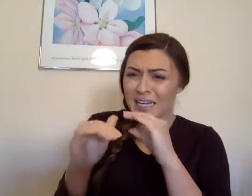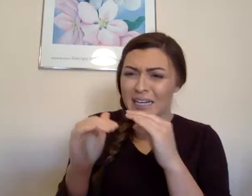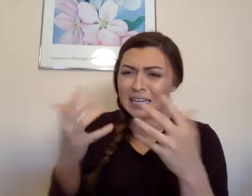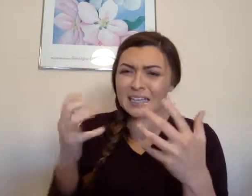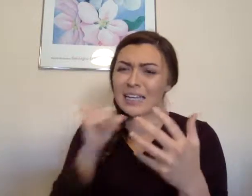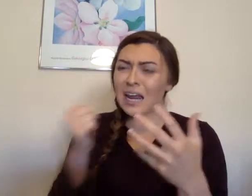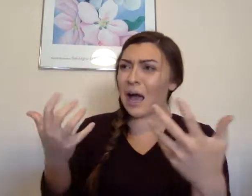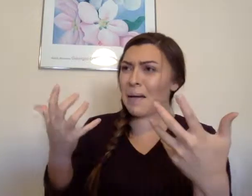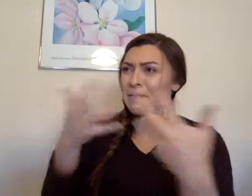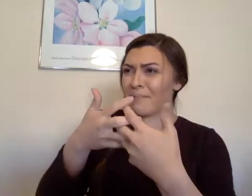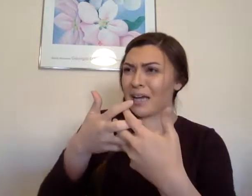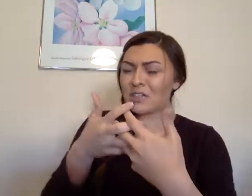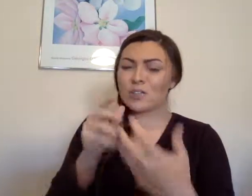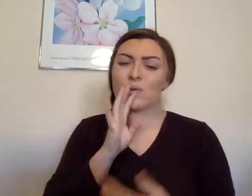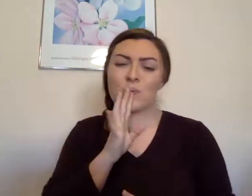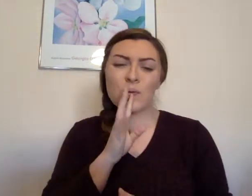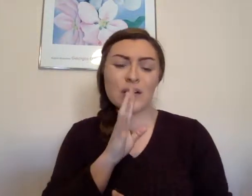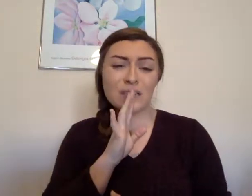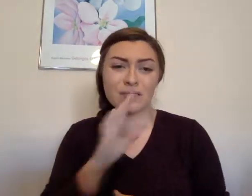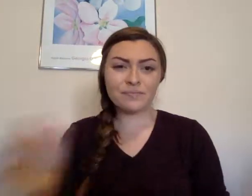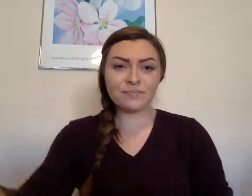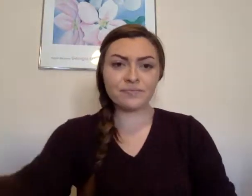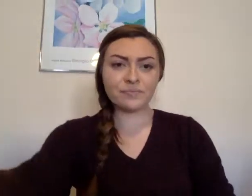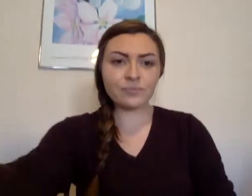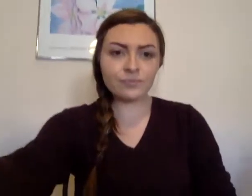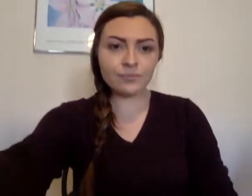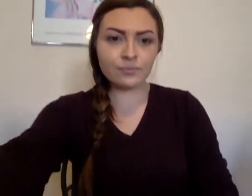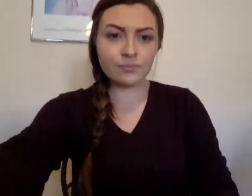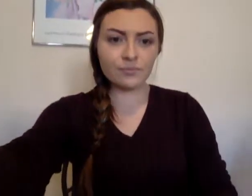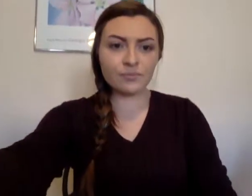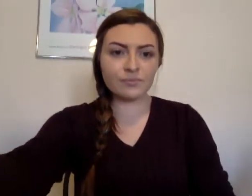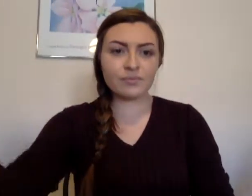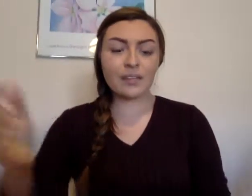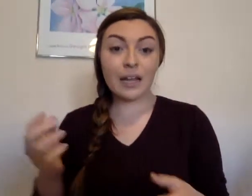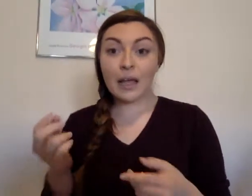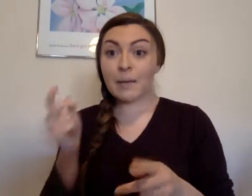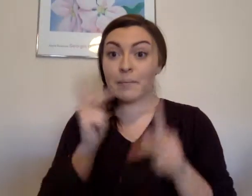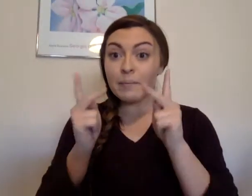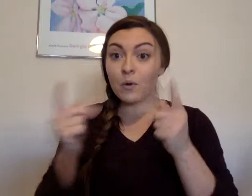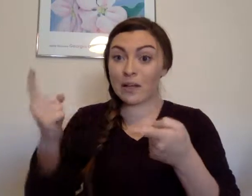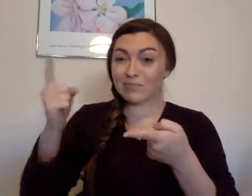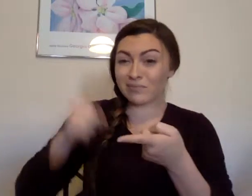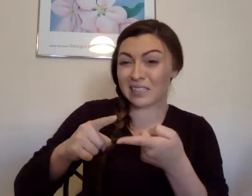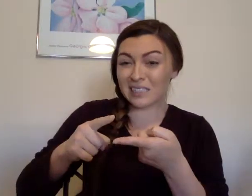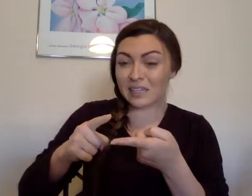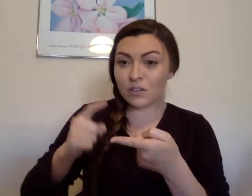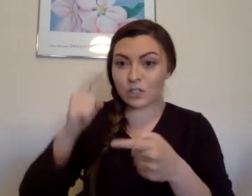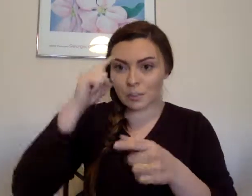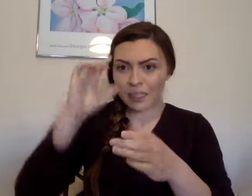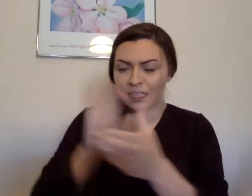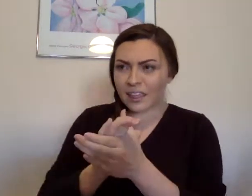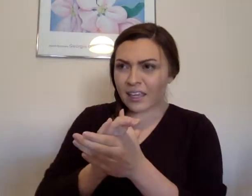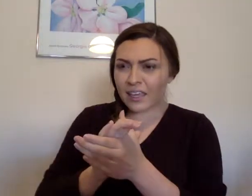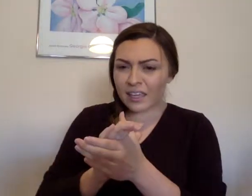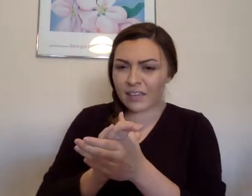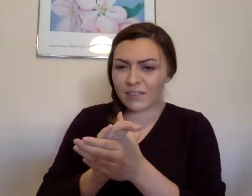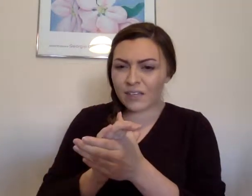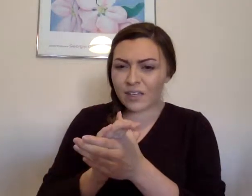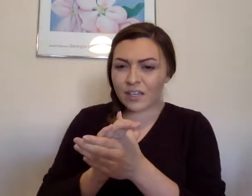speak, people will discount the words that they hear to believe the gestures they see,